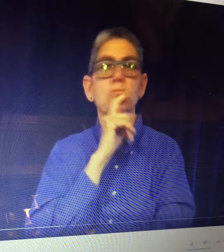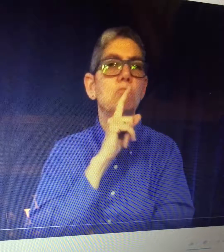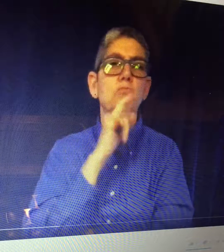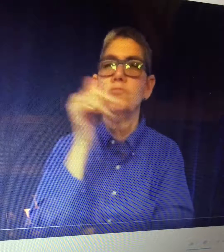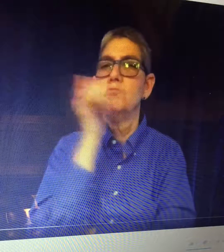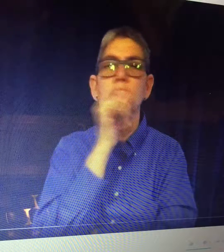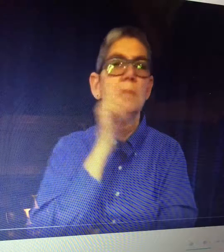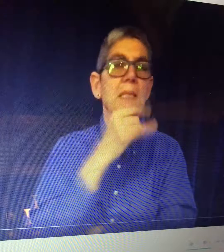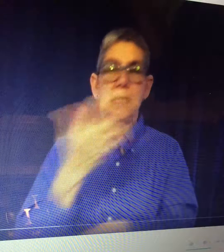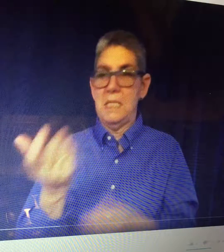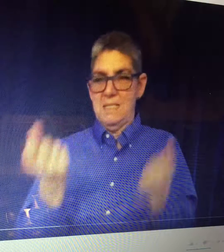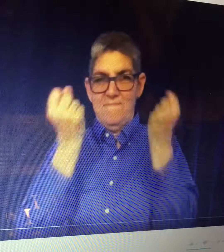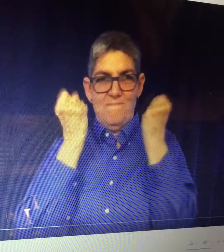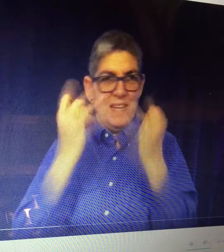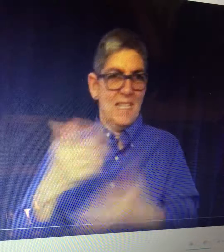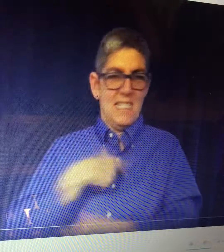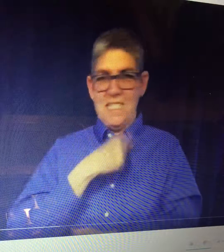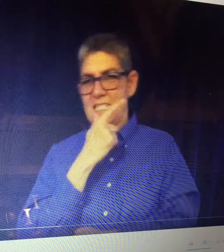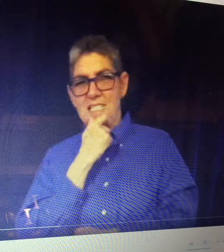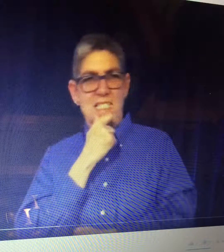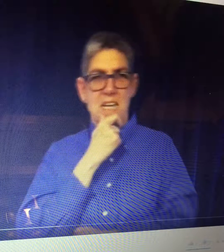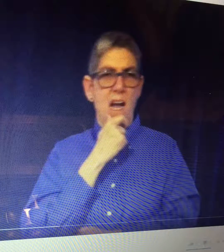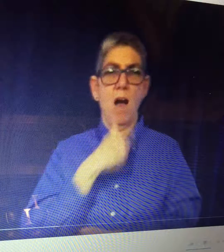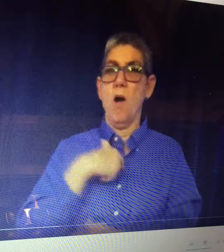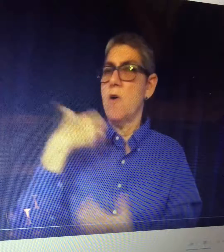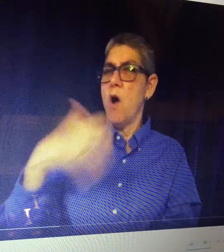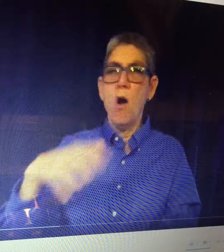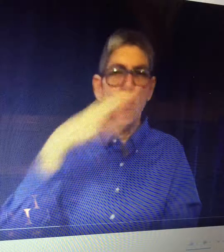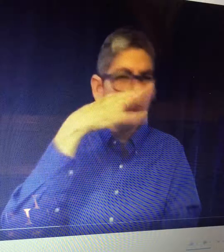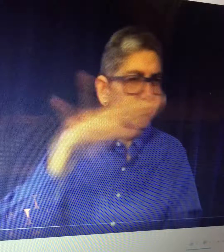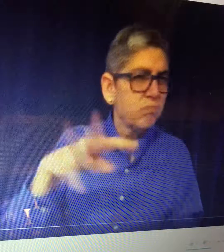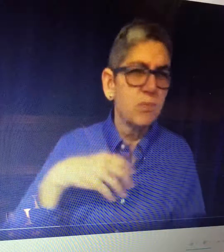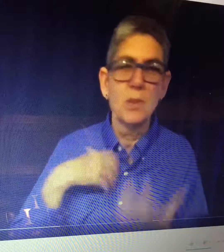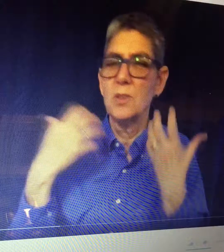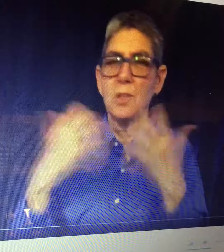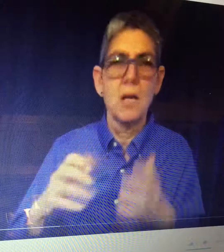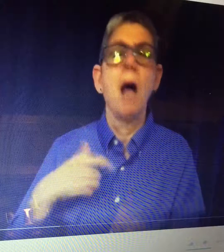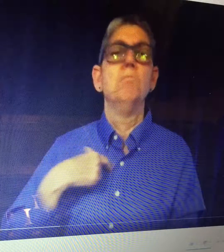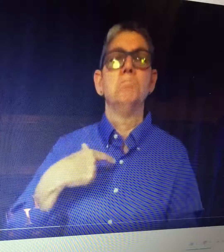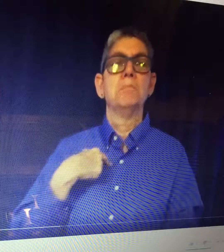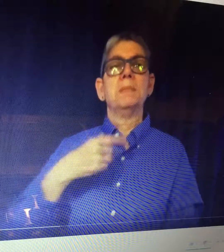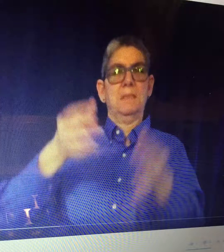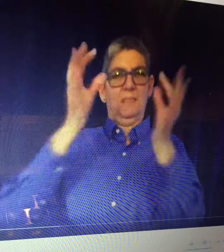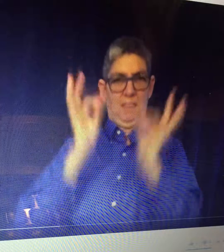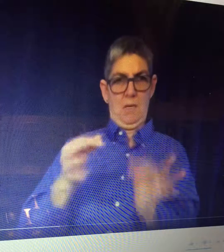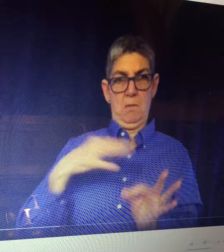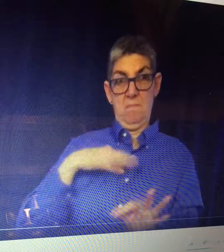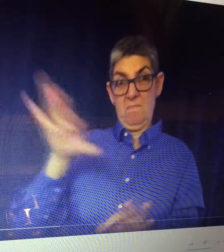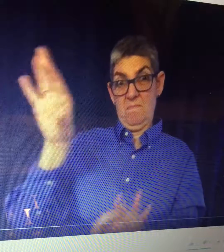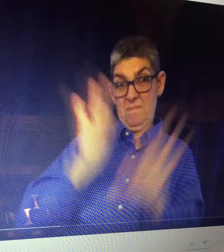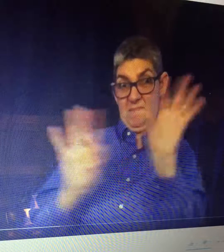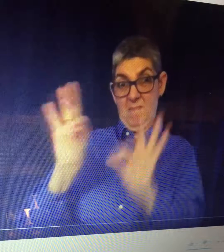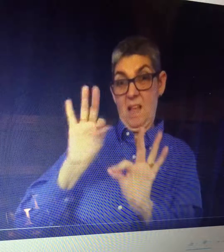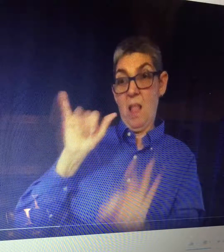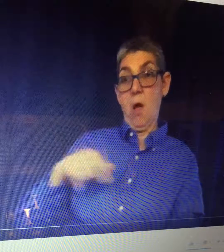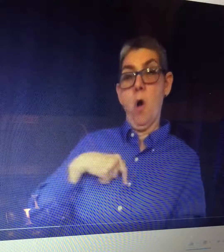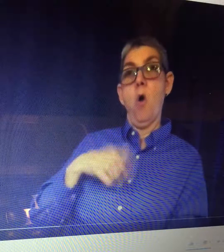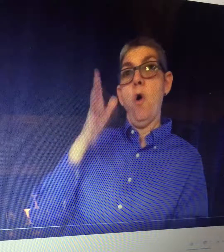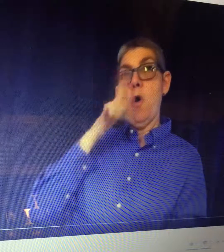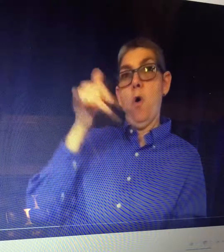topic, and it was a lot. There was a whole lot to look through, and wow, I wasn't ignoring any of them. I just needed to pick